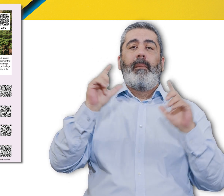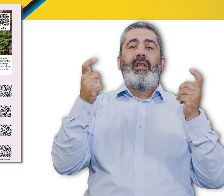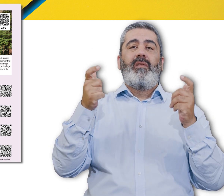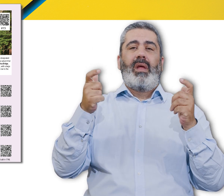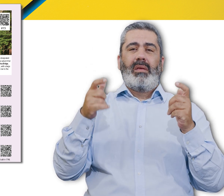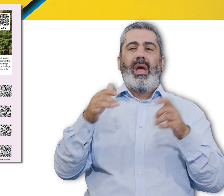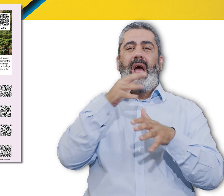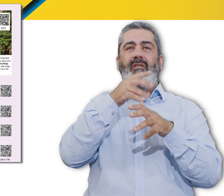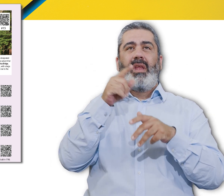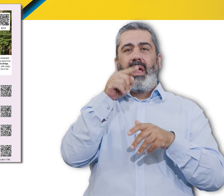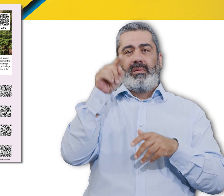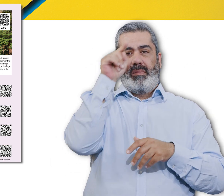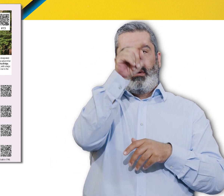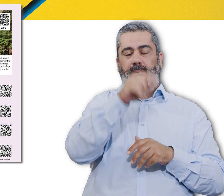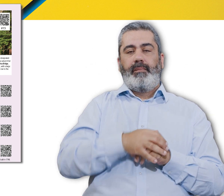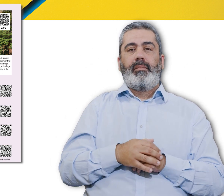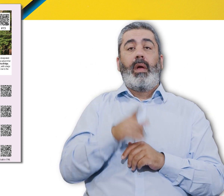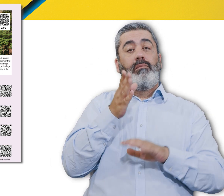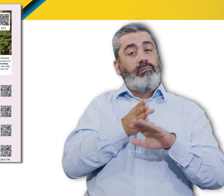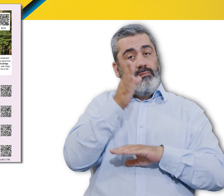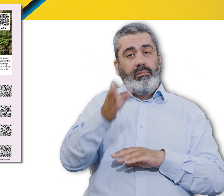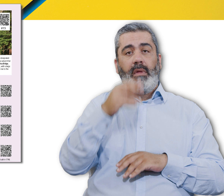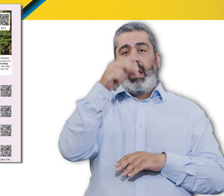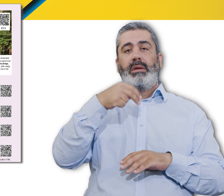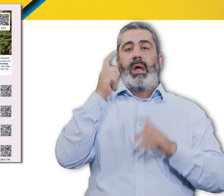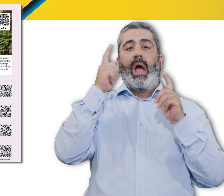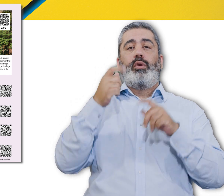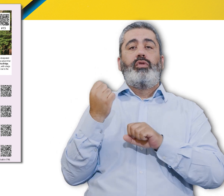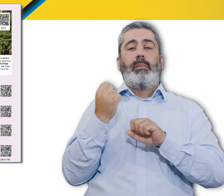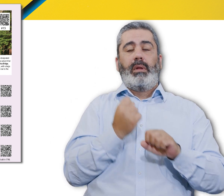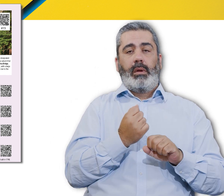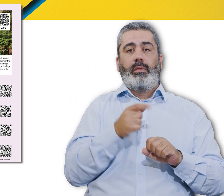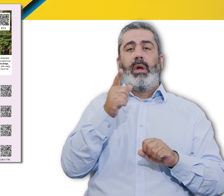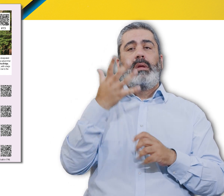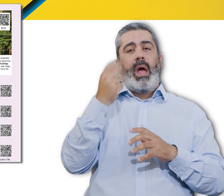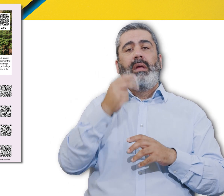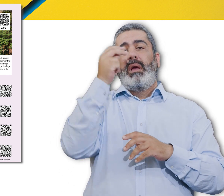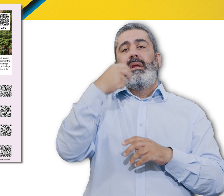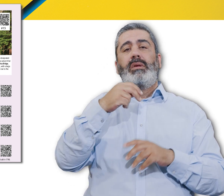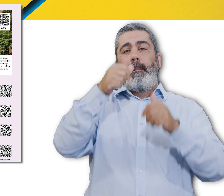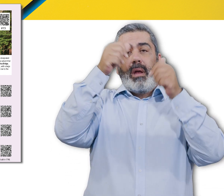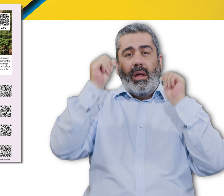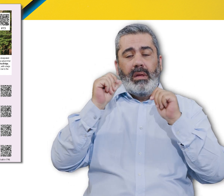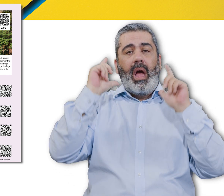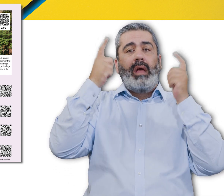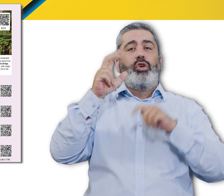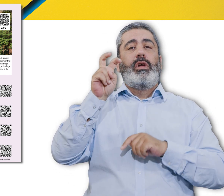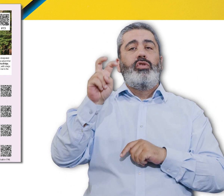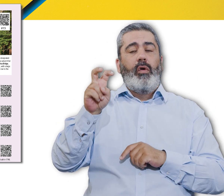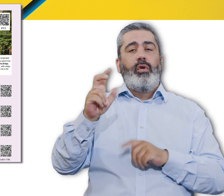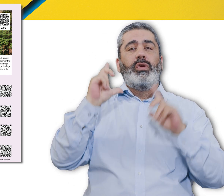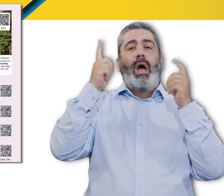m, in the regional unit of Grivny. Visit the Church of St. Dimitra and the chapels of Panagia,